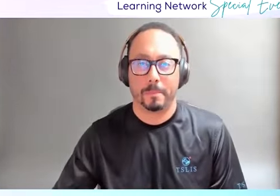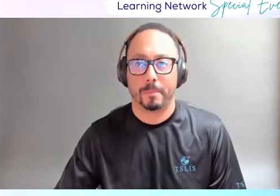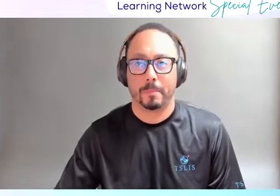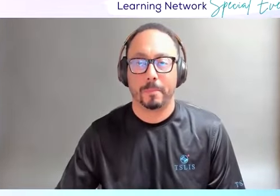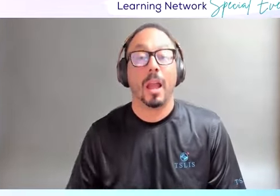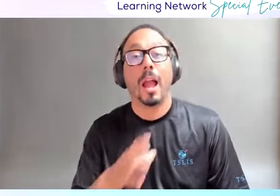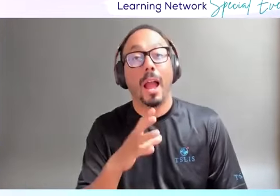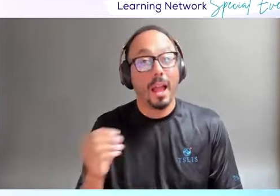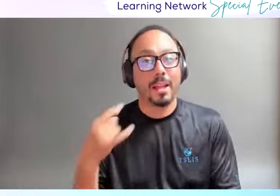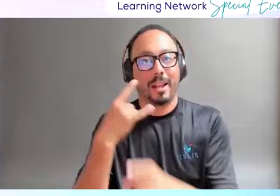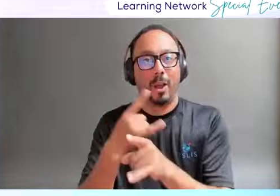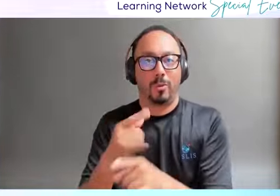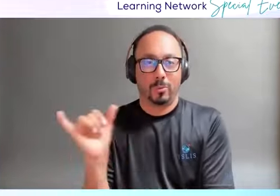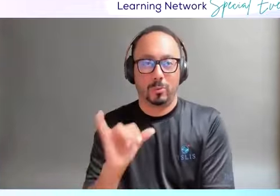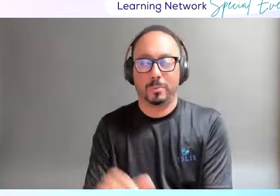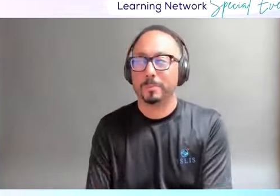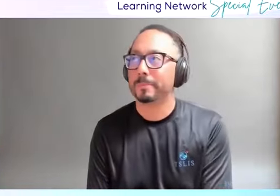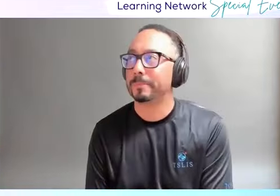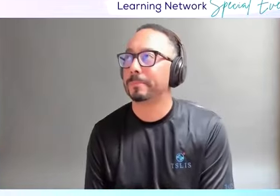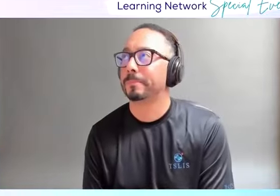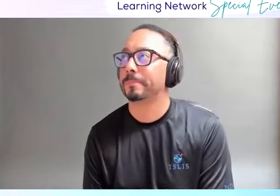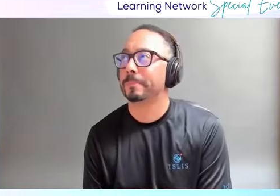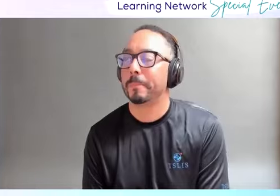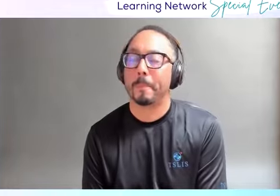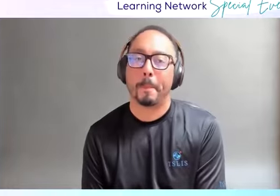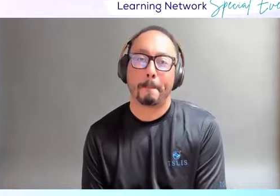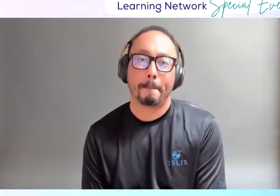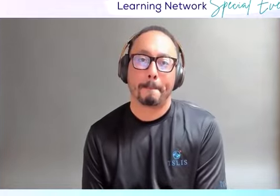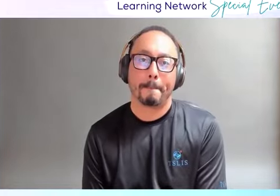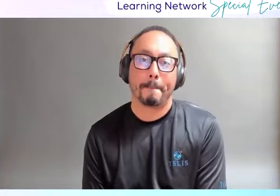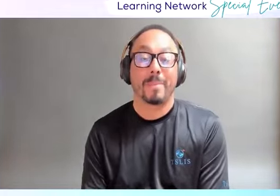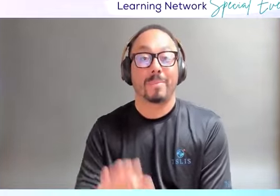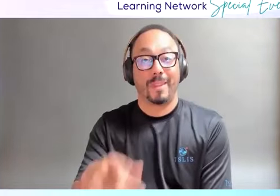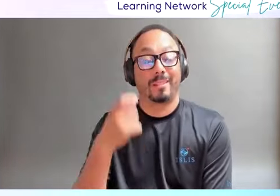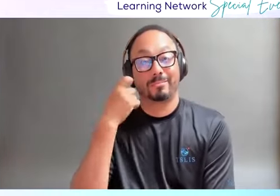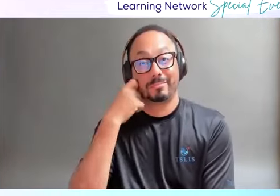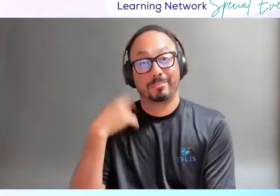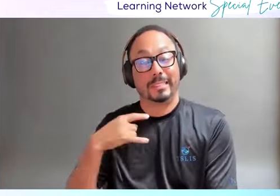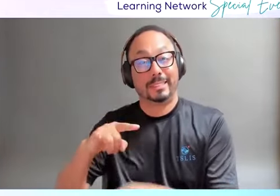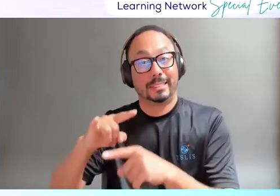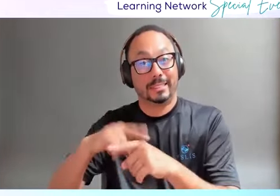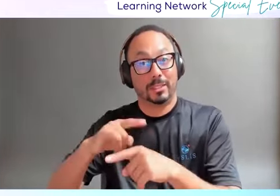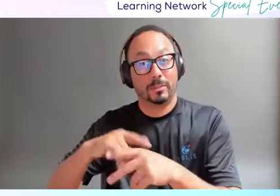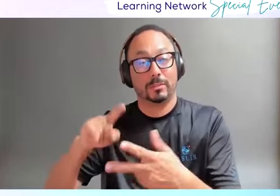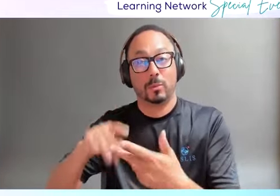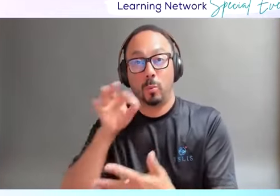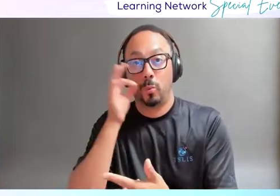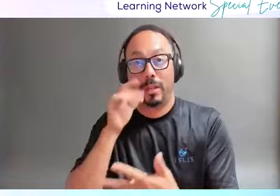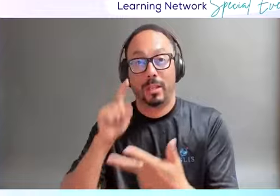you think about those three legal drugs, we often, because they're not legal for